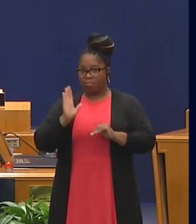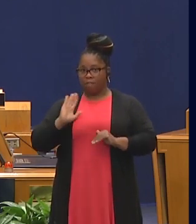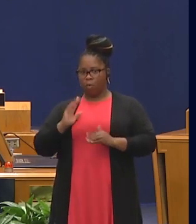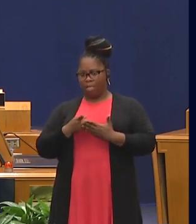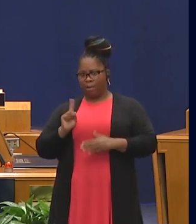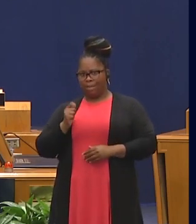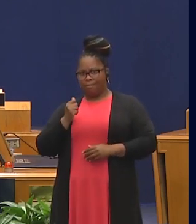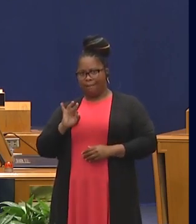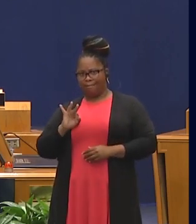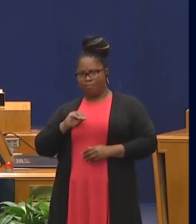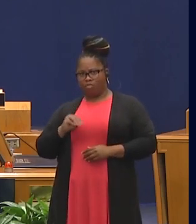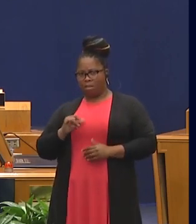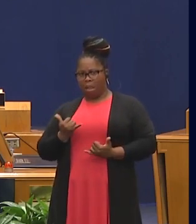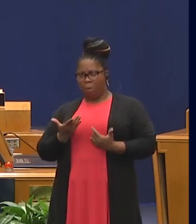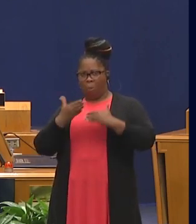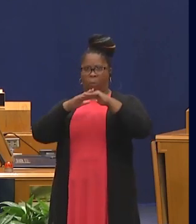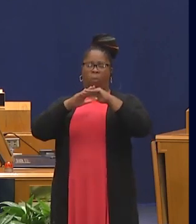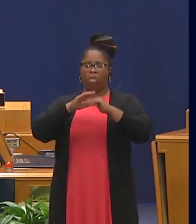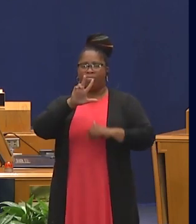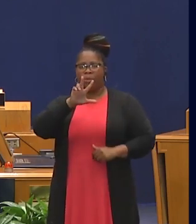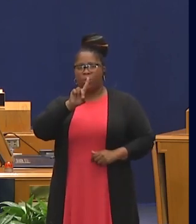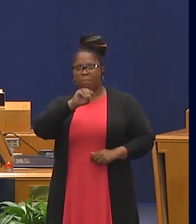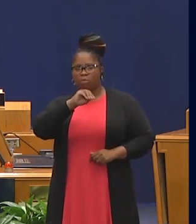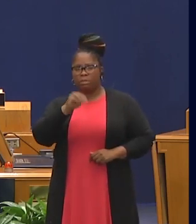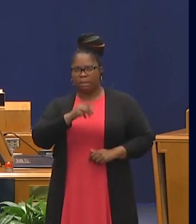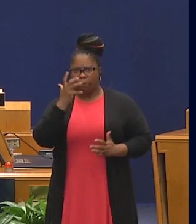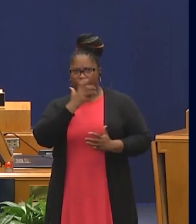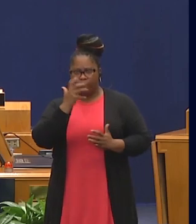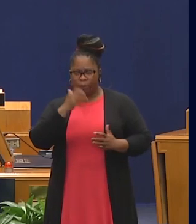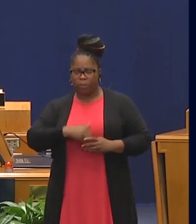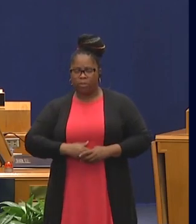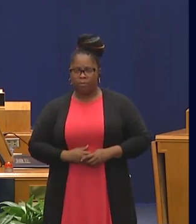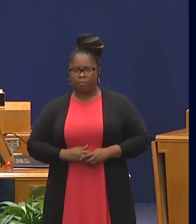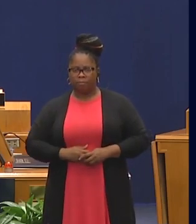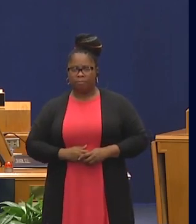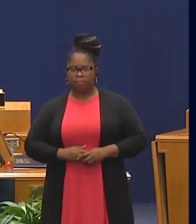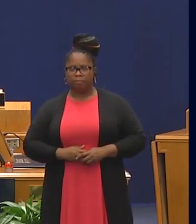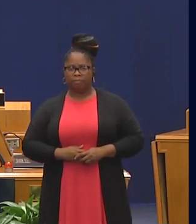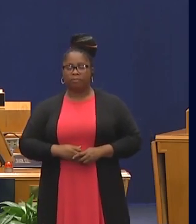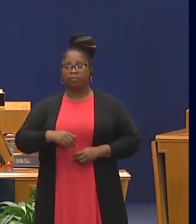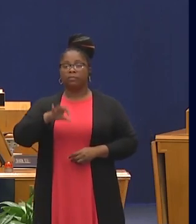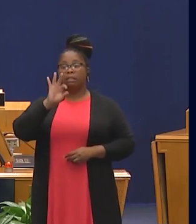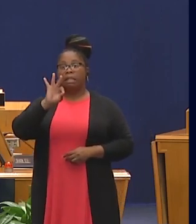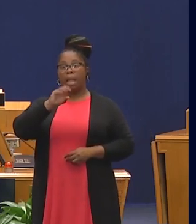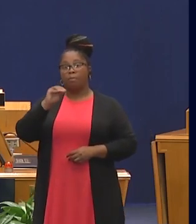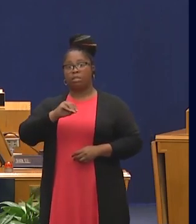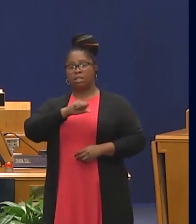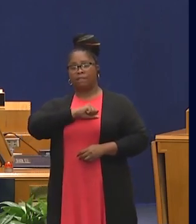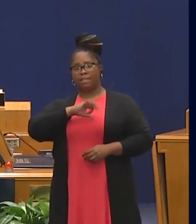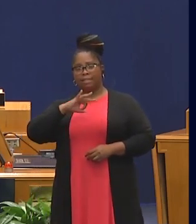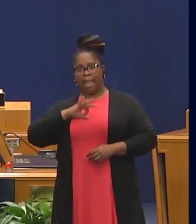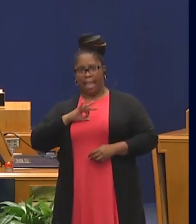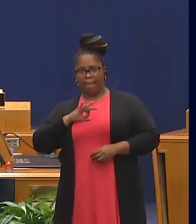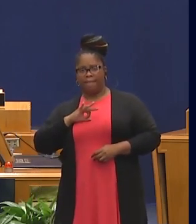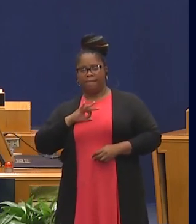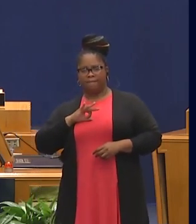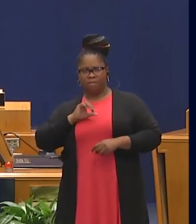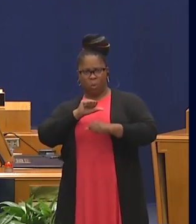last week to 31% of our total number of cases this week. 9% of staff who